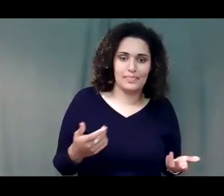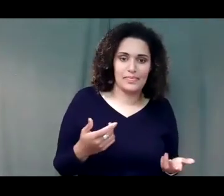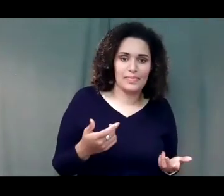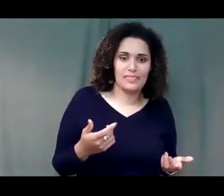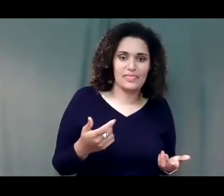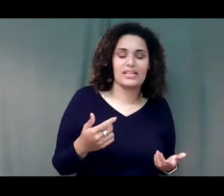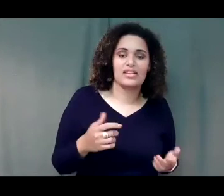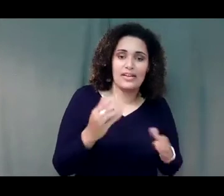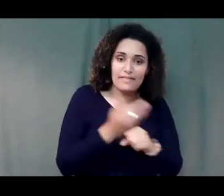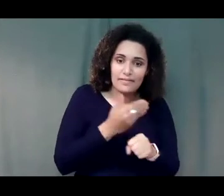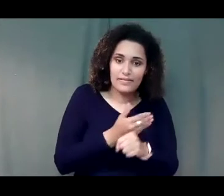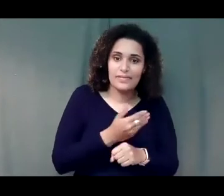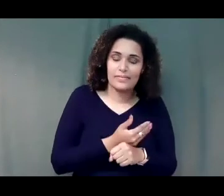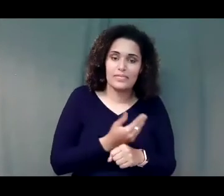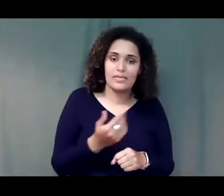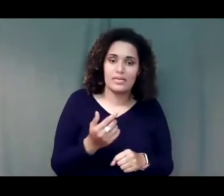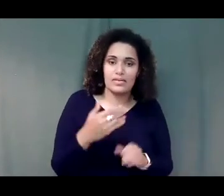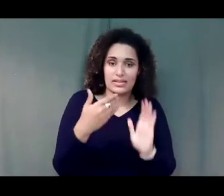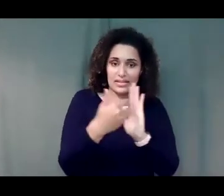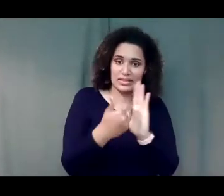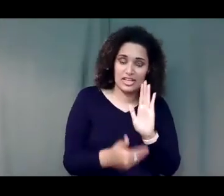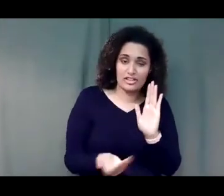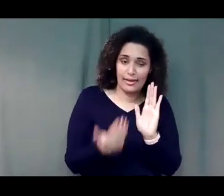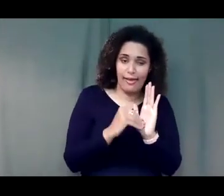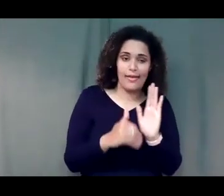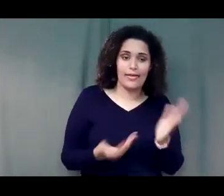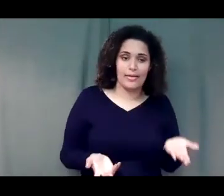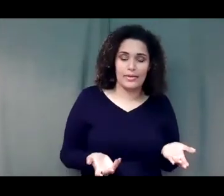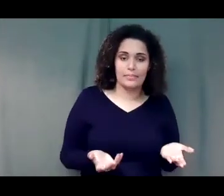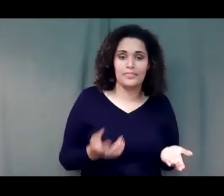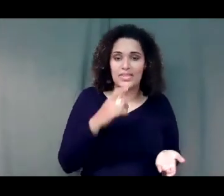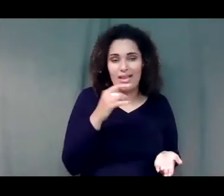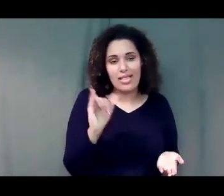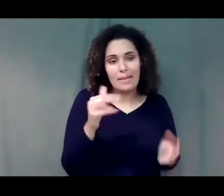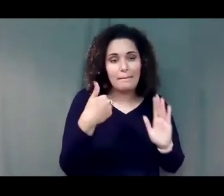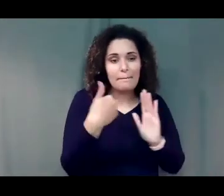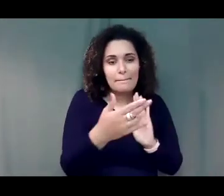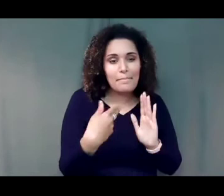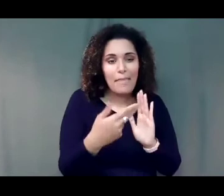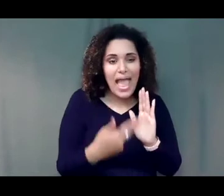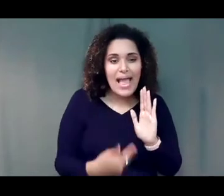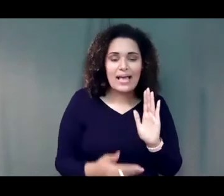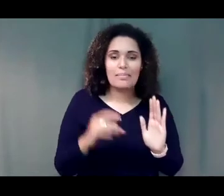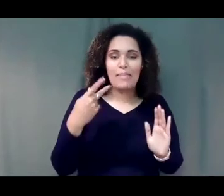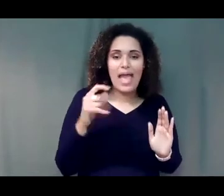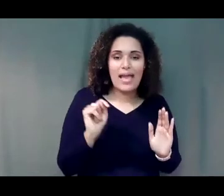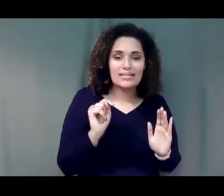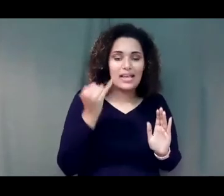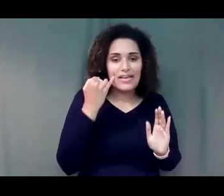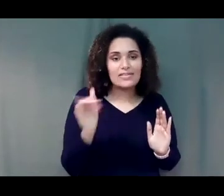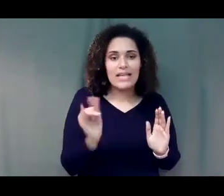where it's been repaired and sealed again. Because unlike paint or something, where you can patch paint, and as long as you have the same